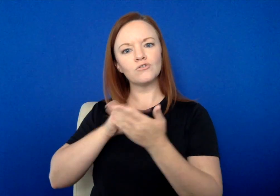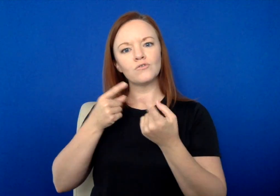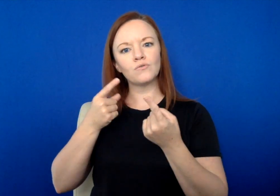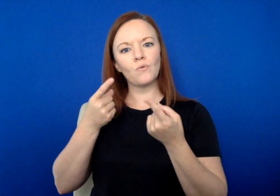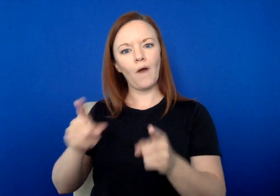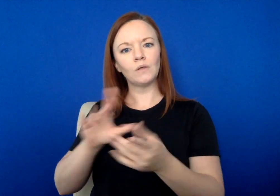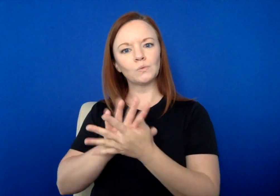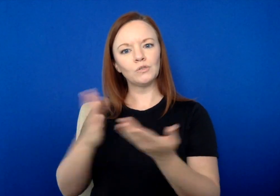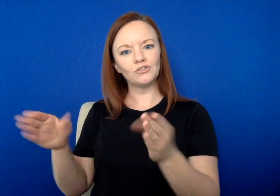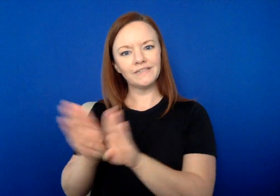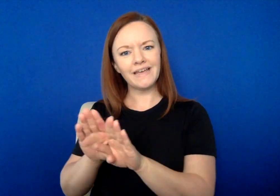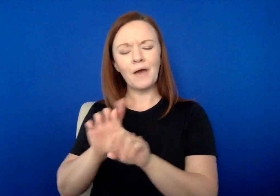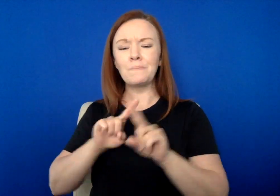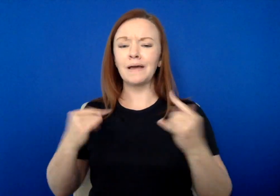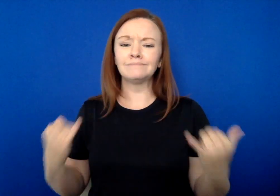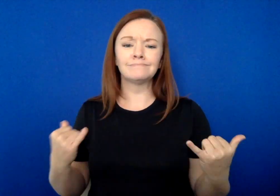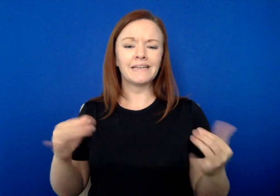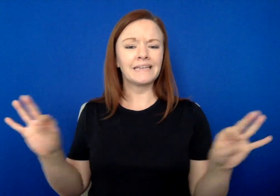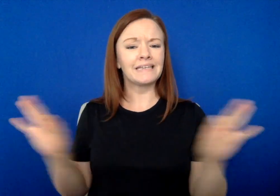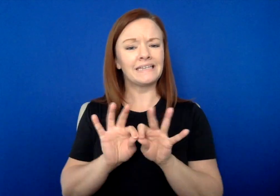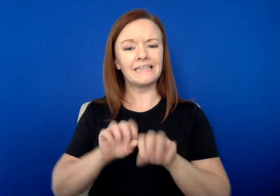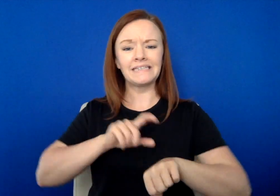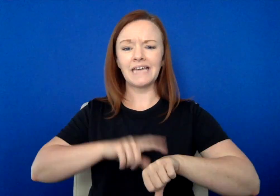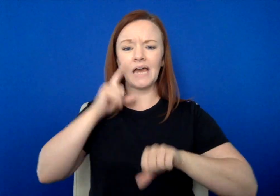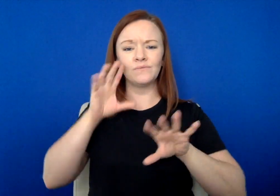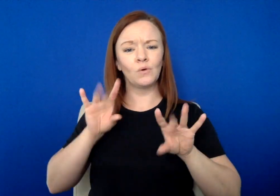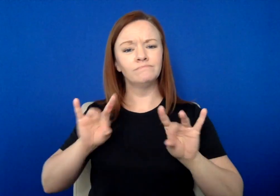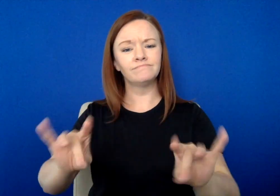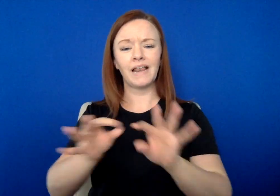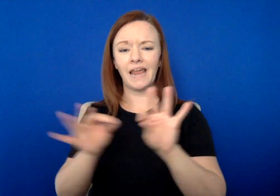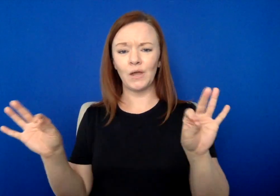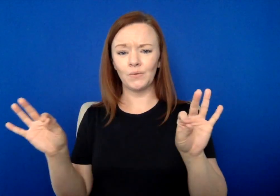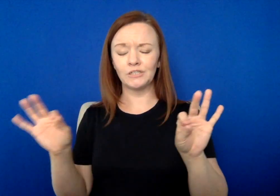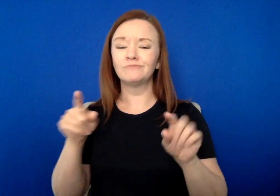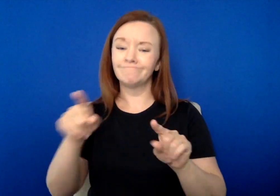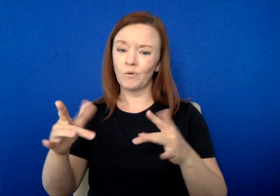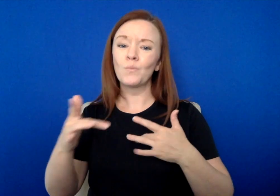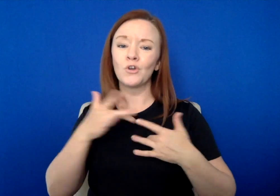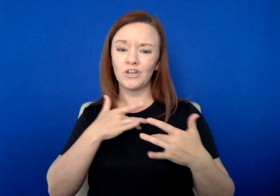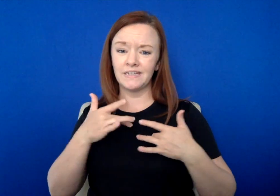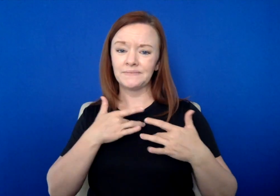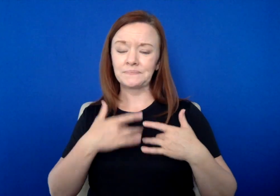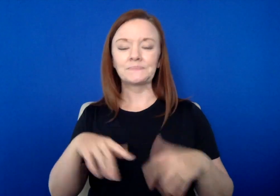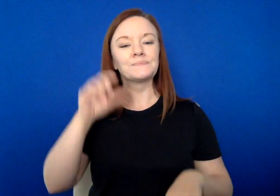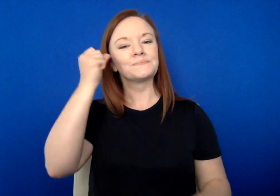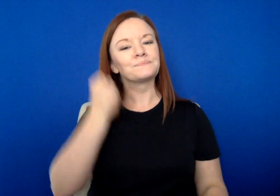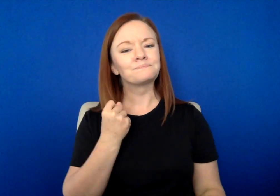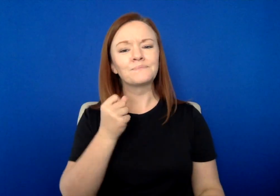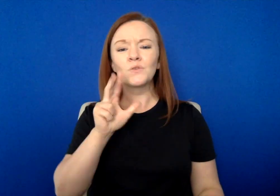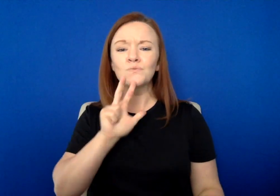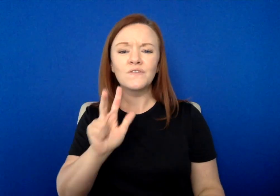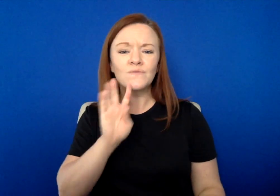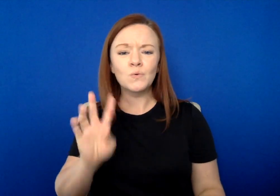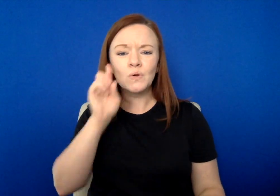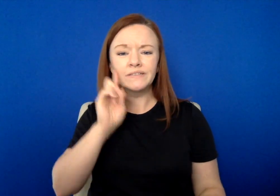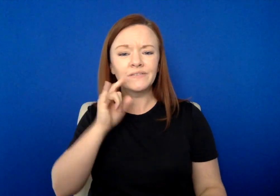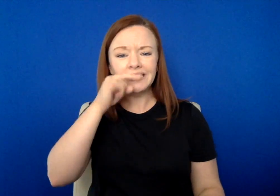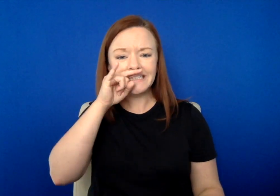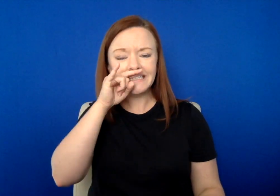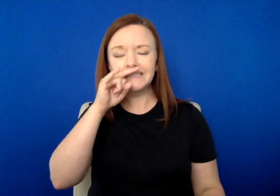she's worried. With 3- and 4-year-old deaf children, sitting in front of a computer is not the best way to learn. We